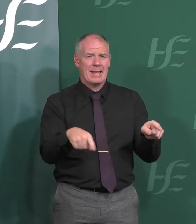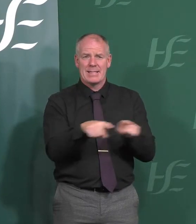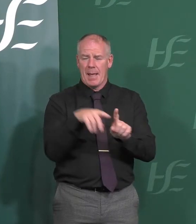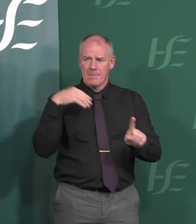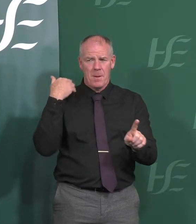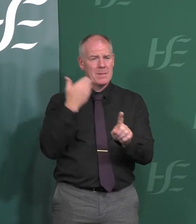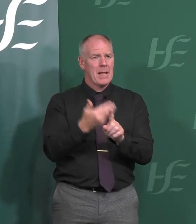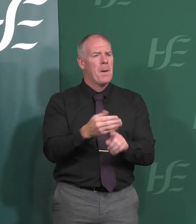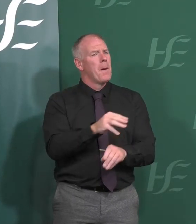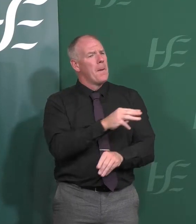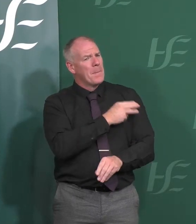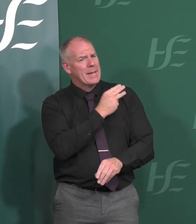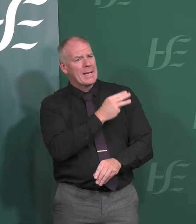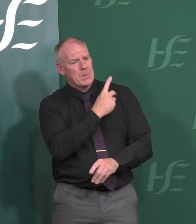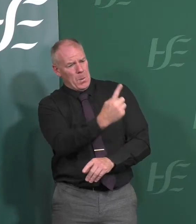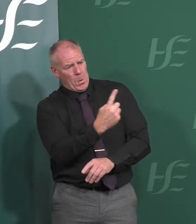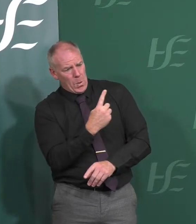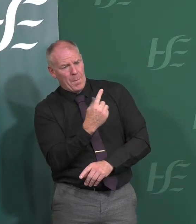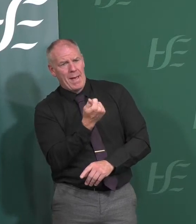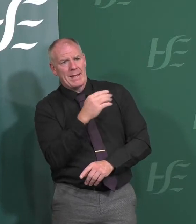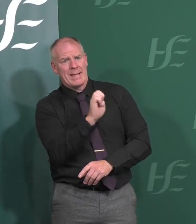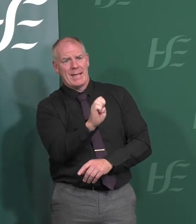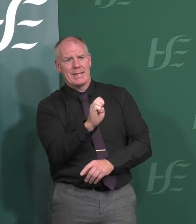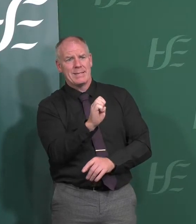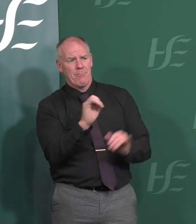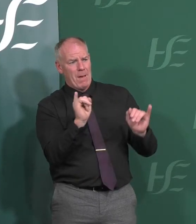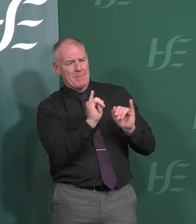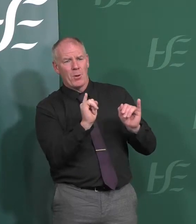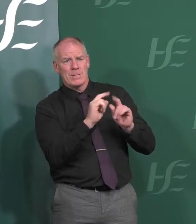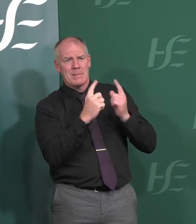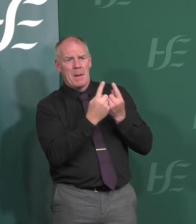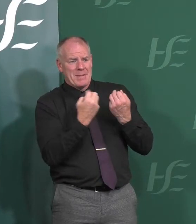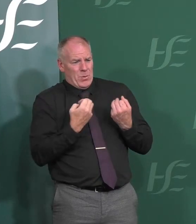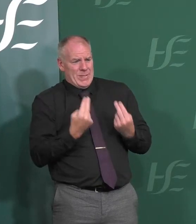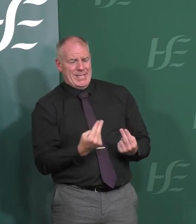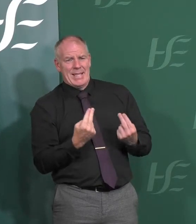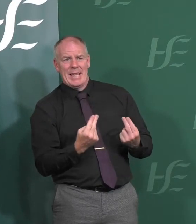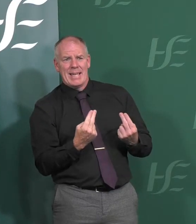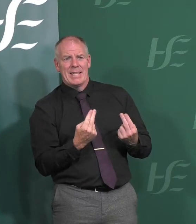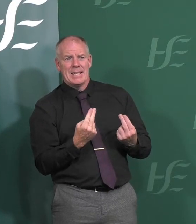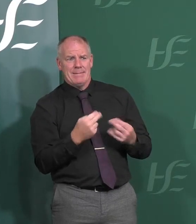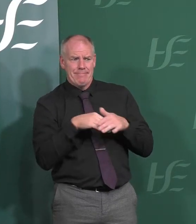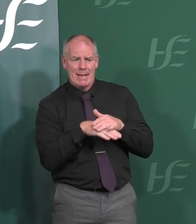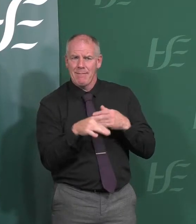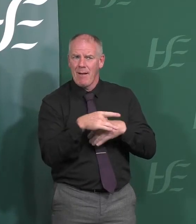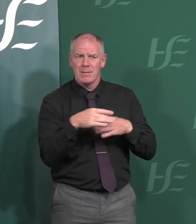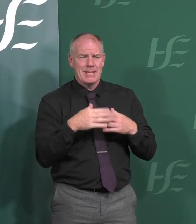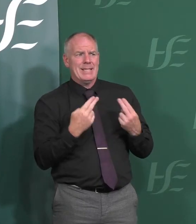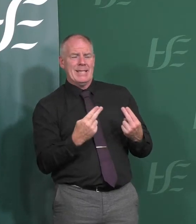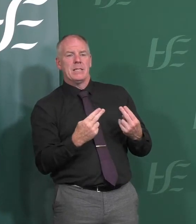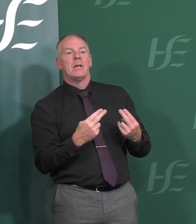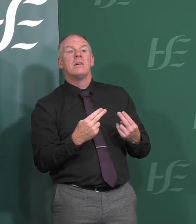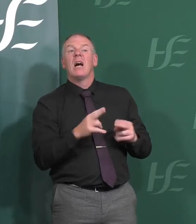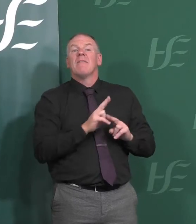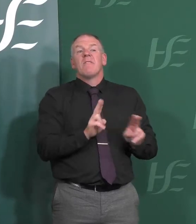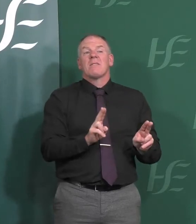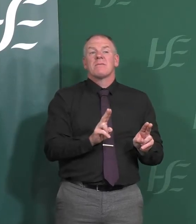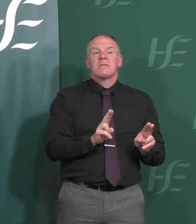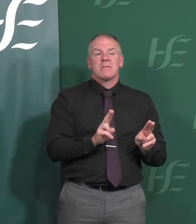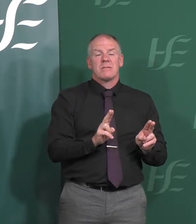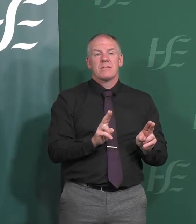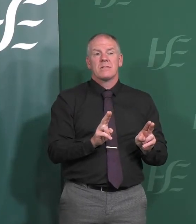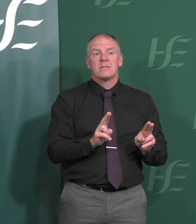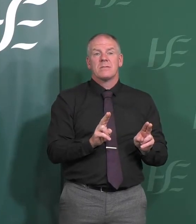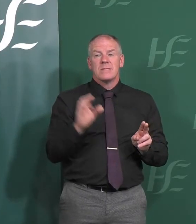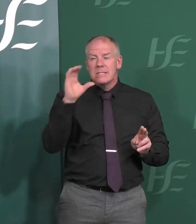always. Please come to our A&E if you are in need of urgent emergency care. But if you're not, please do